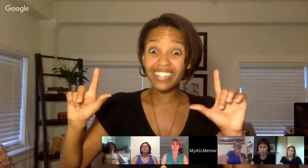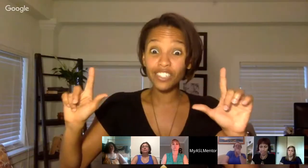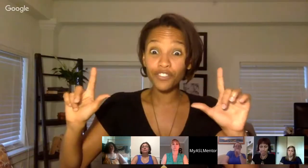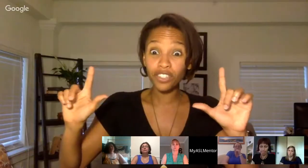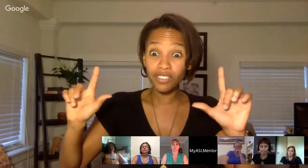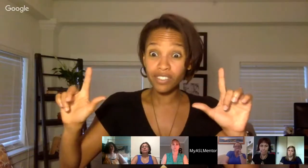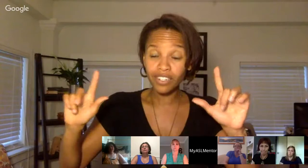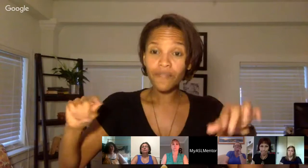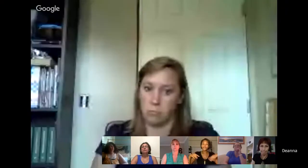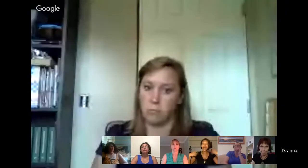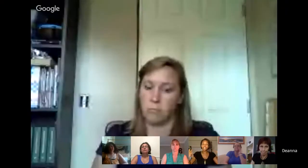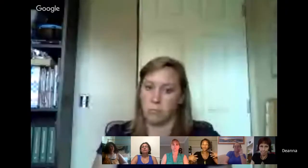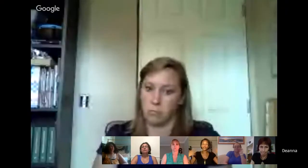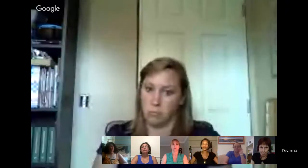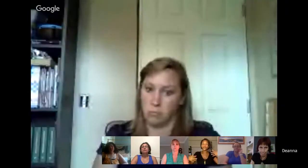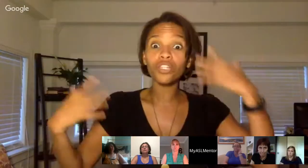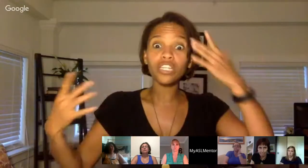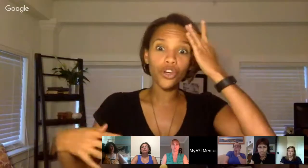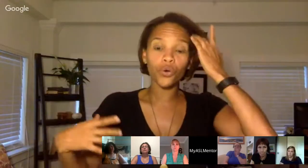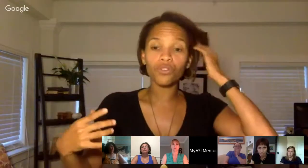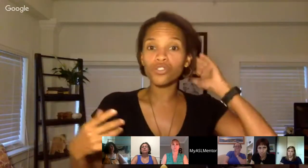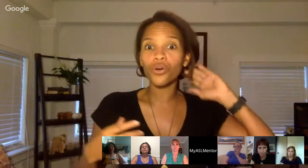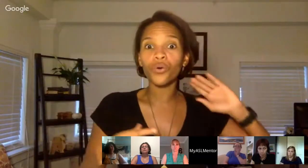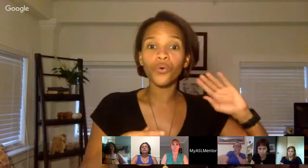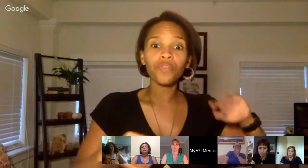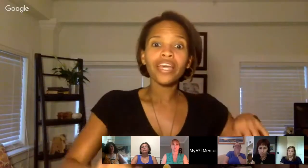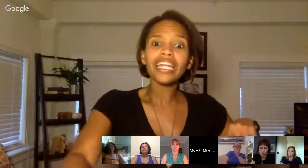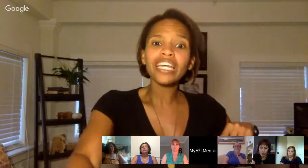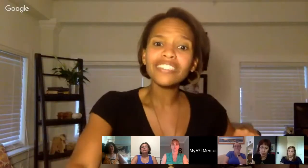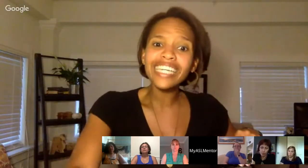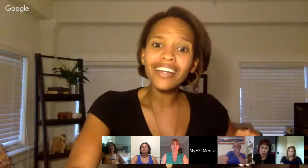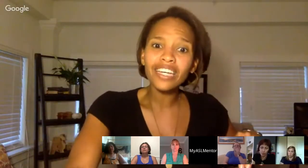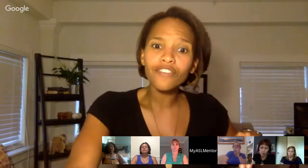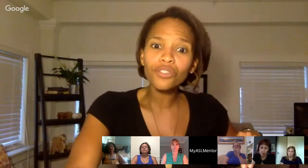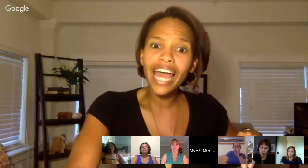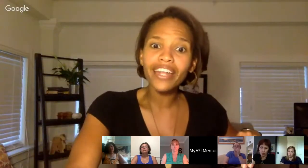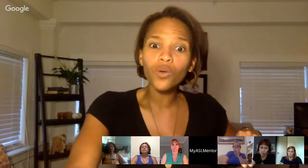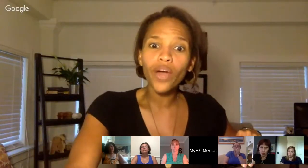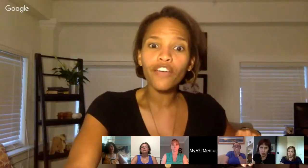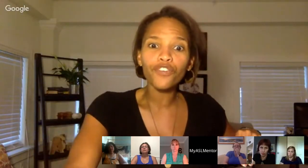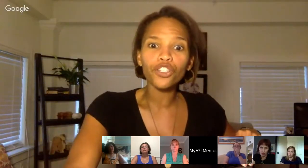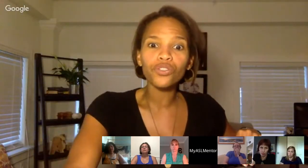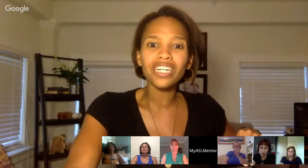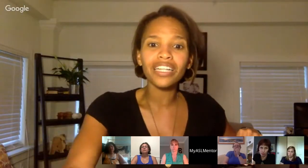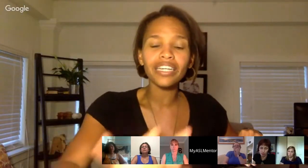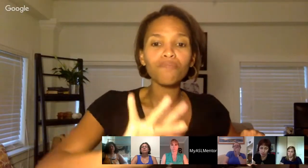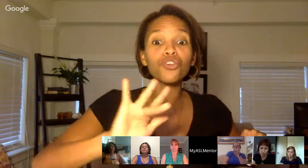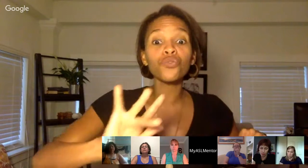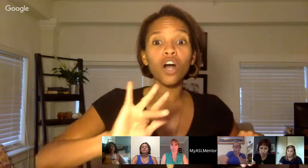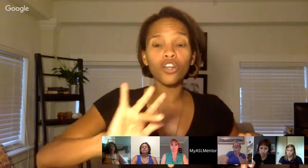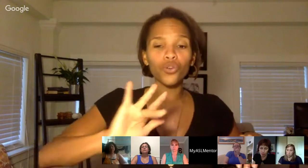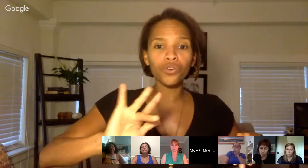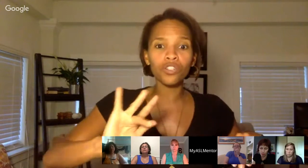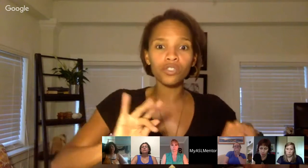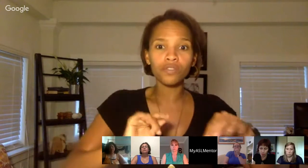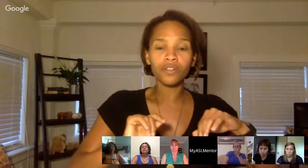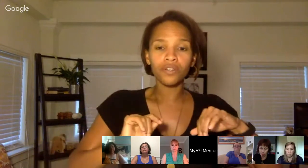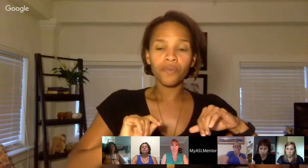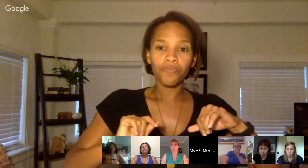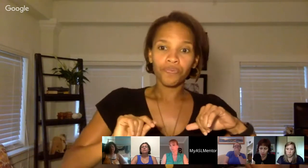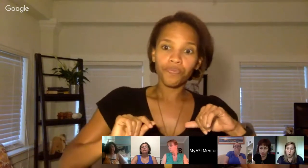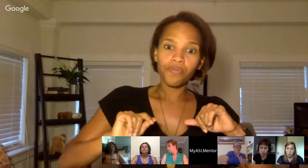so see that difference? That's what you want to really note. So, Dina, if there's any way for you to click mute on